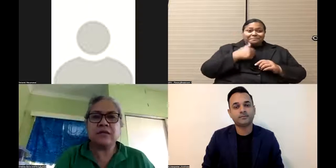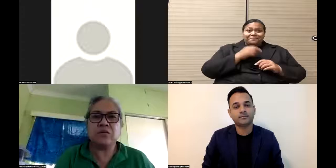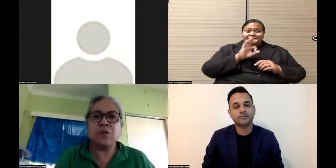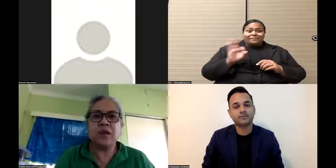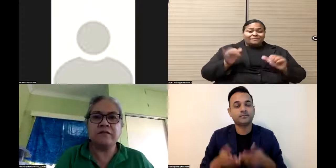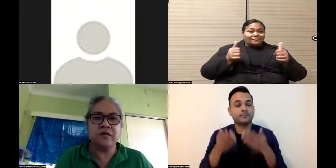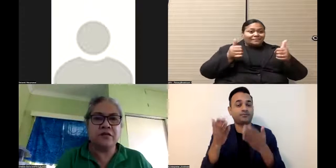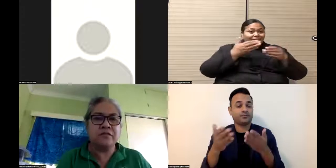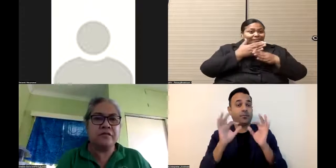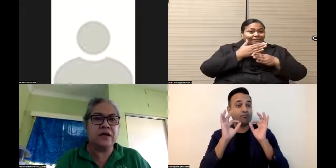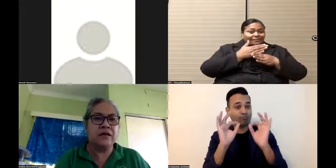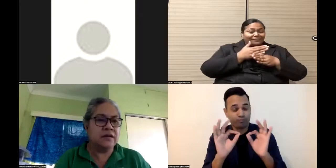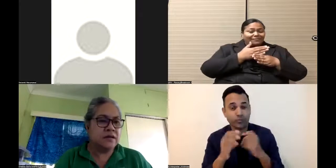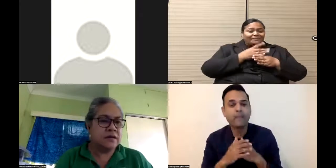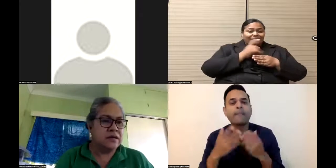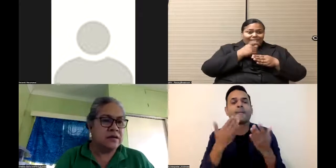summarize the wealth of